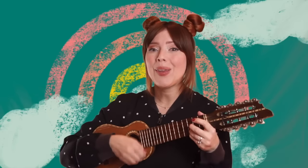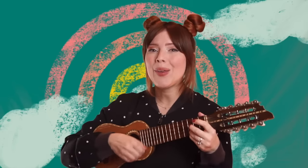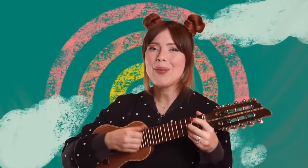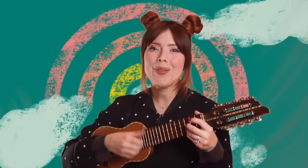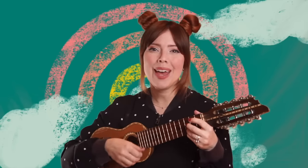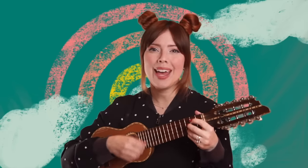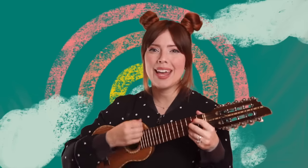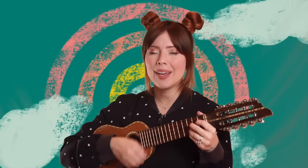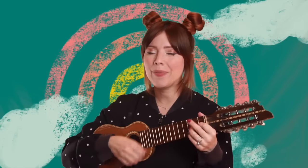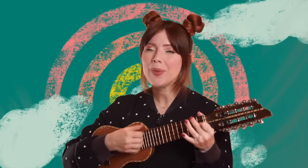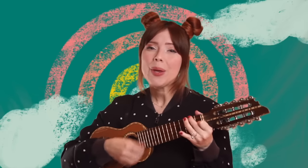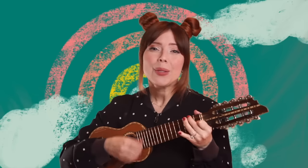V.